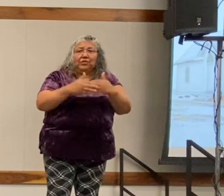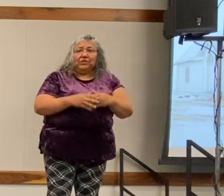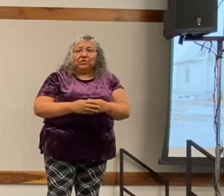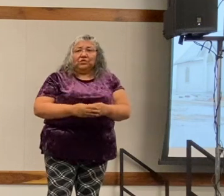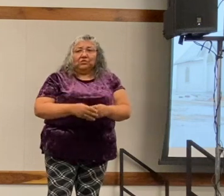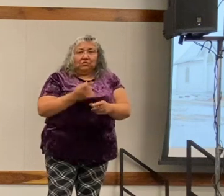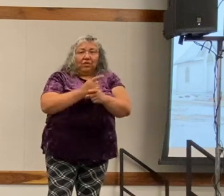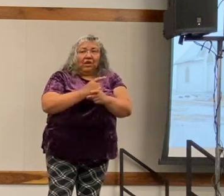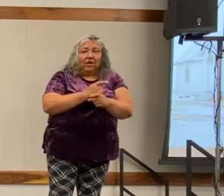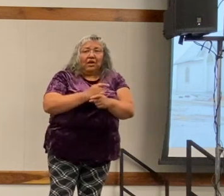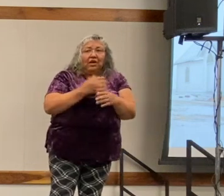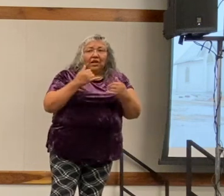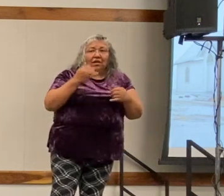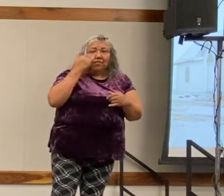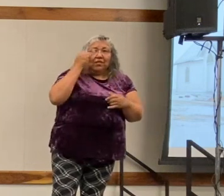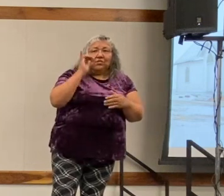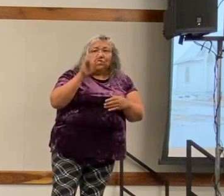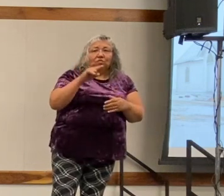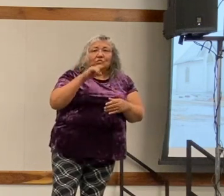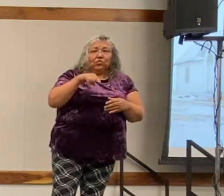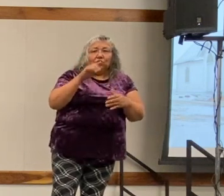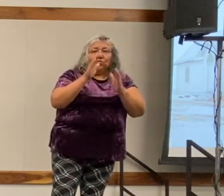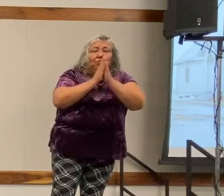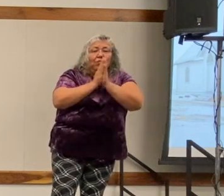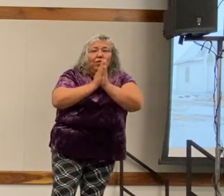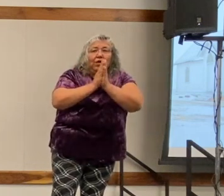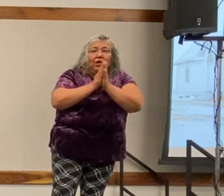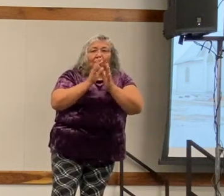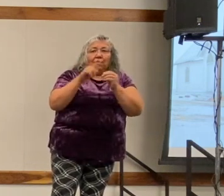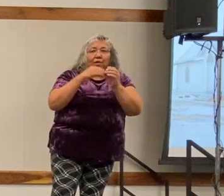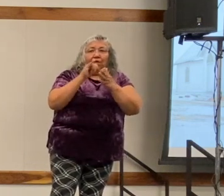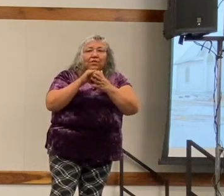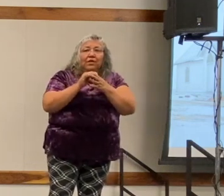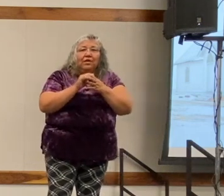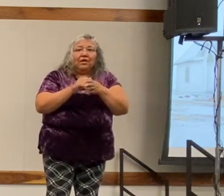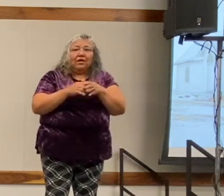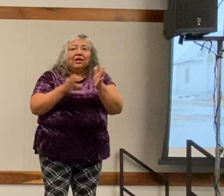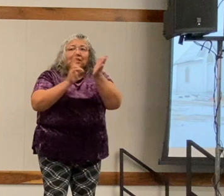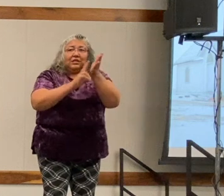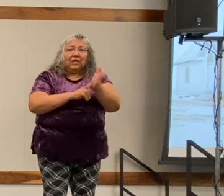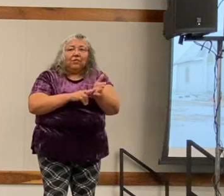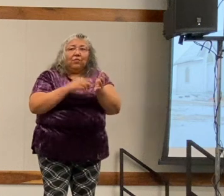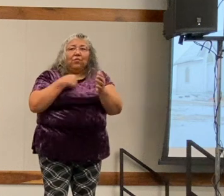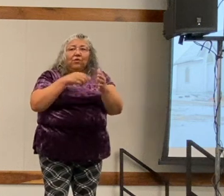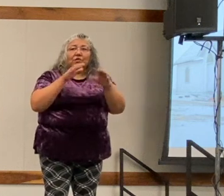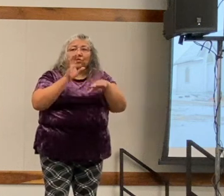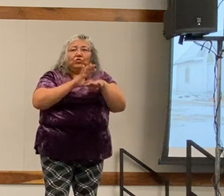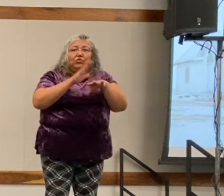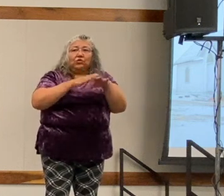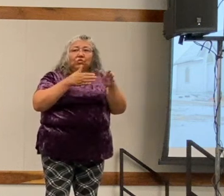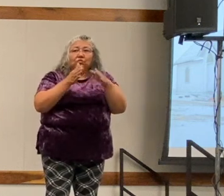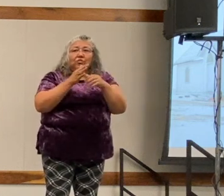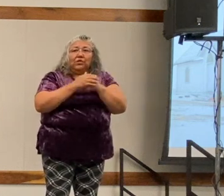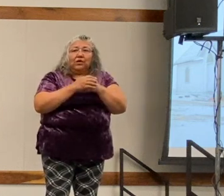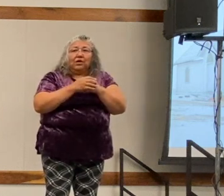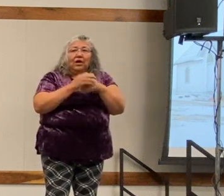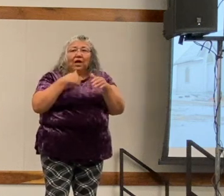generation, right? So if that's you and you're praying about it, hey, sign up. Listen, we're the church on the street, right?